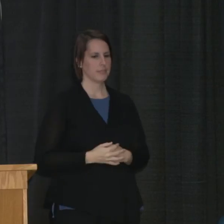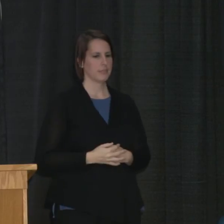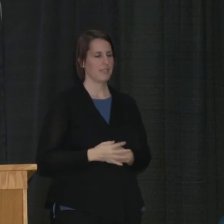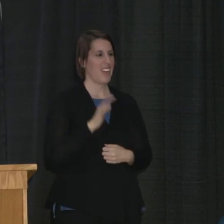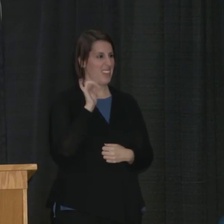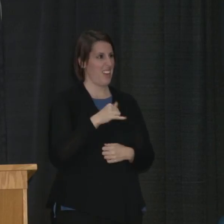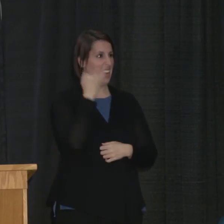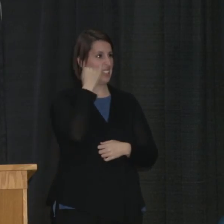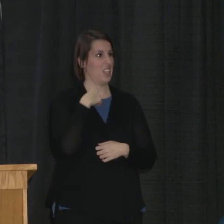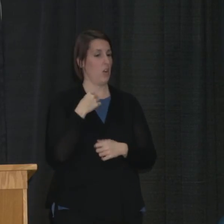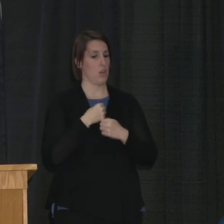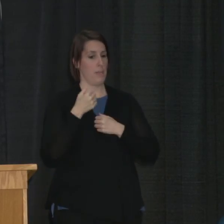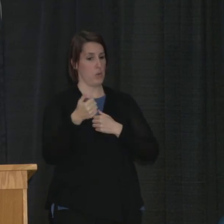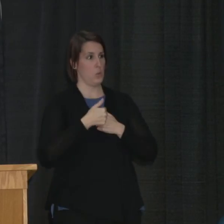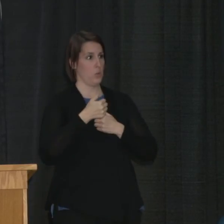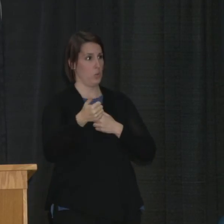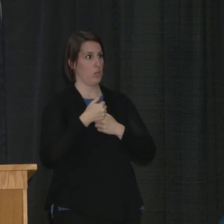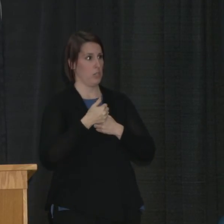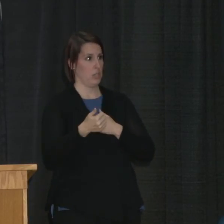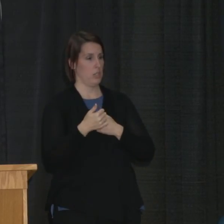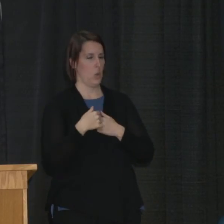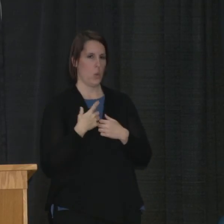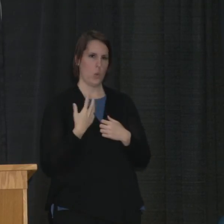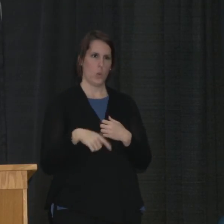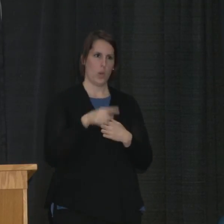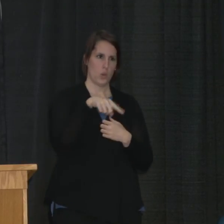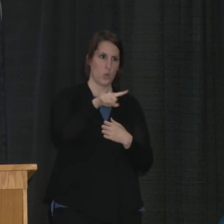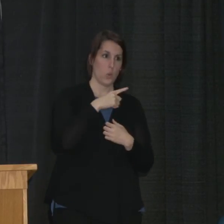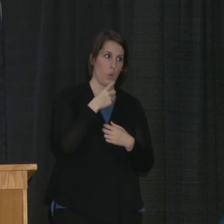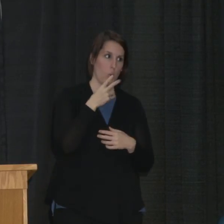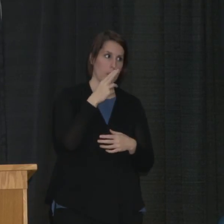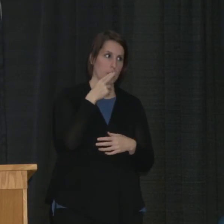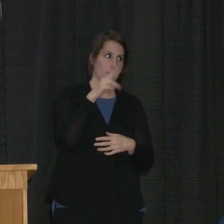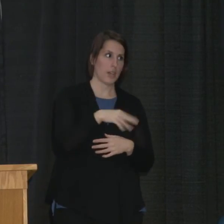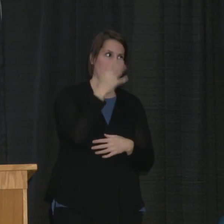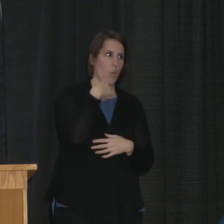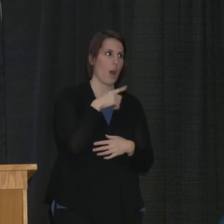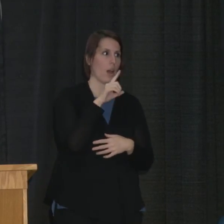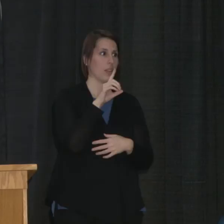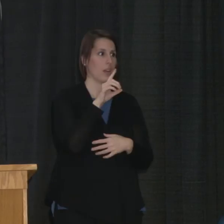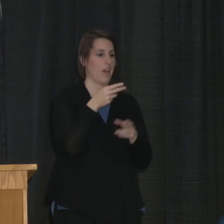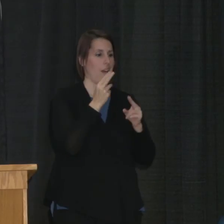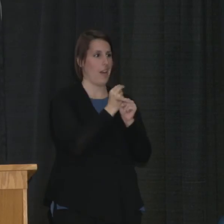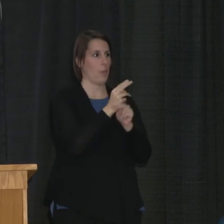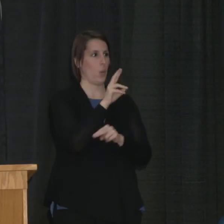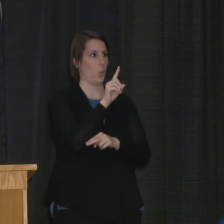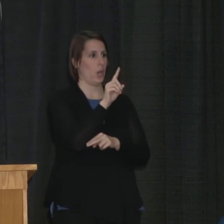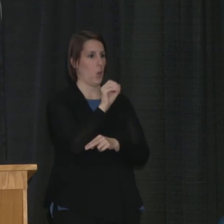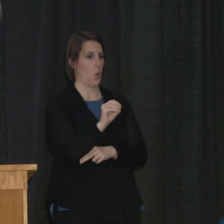the determination of all of those that brave the 101 in the wintertime for the sake of higher learning.